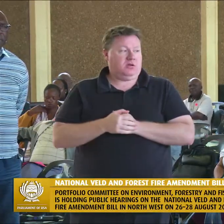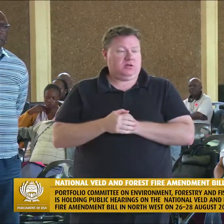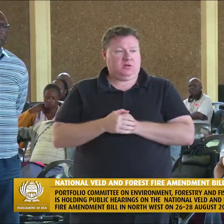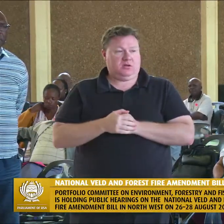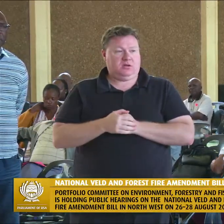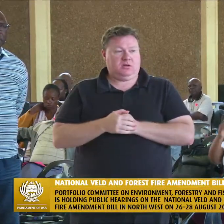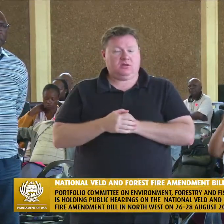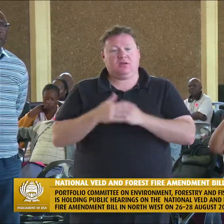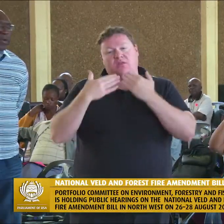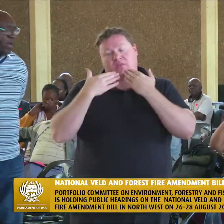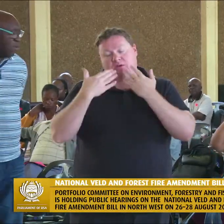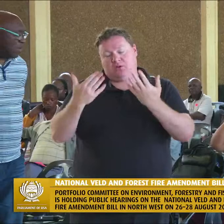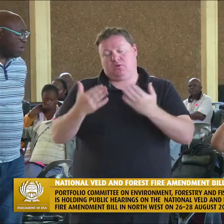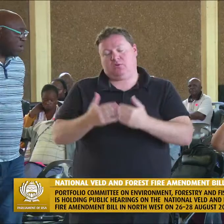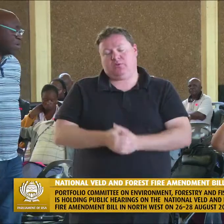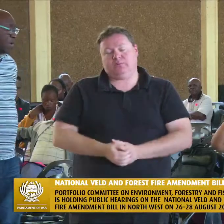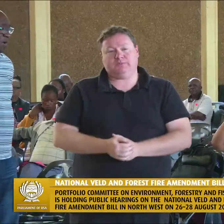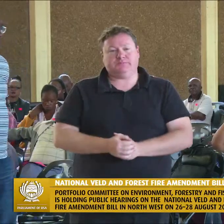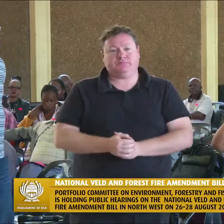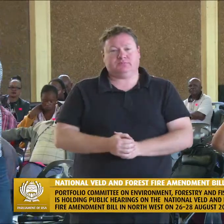yes thank you